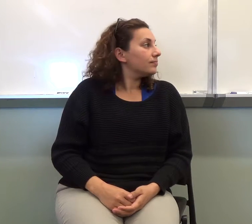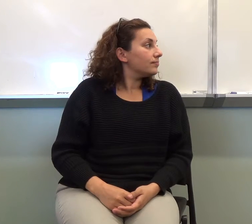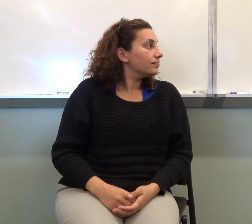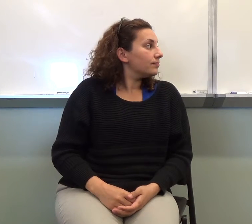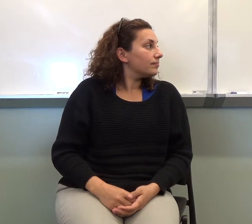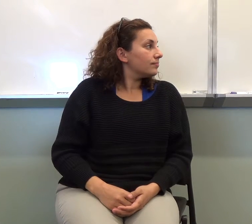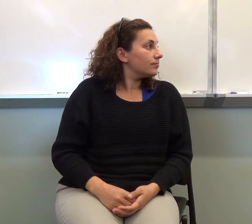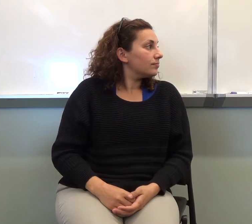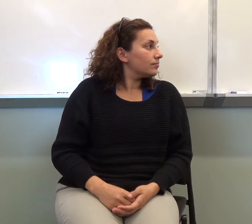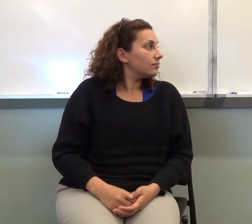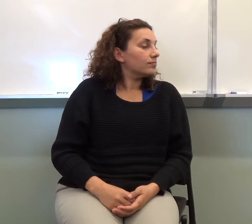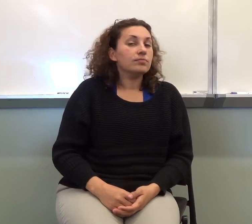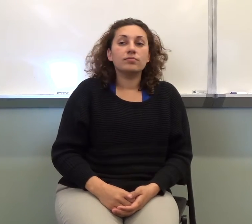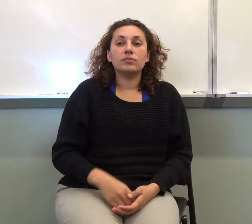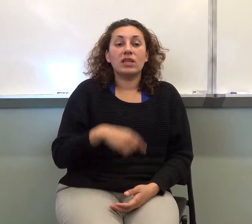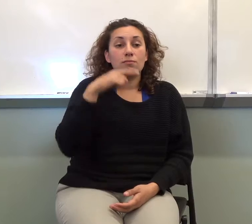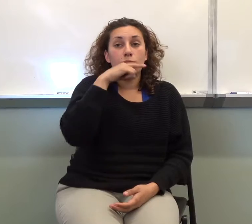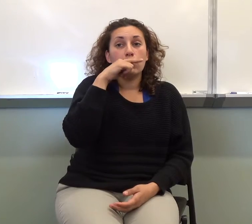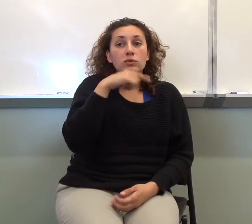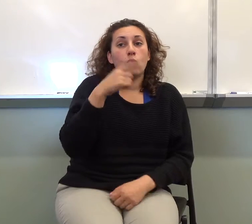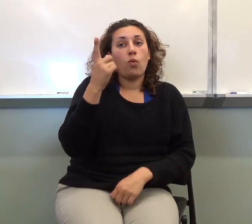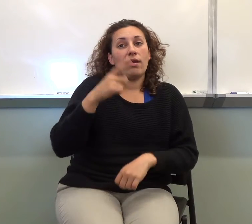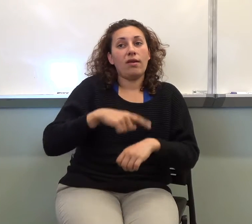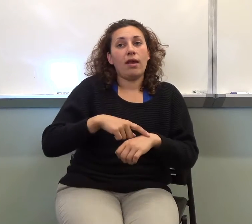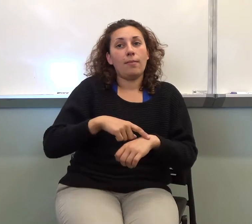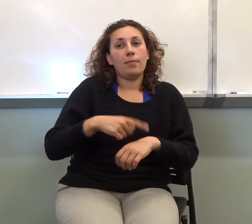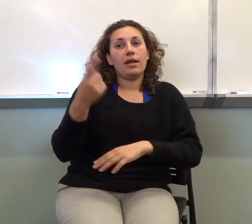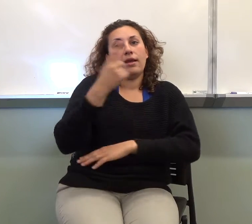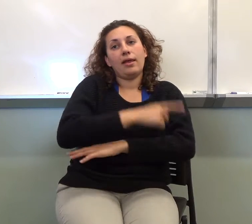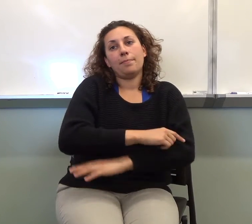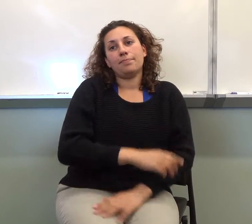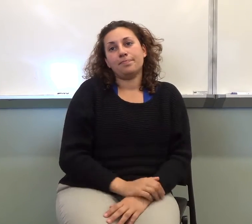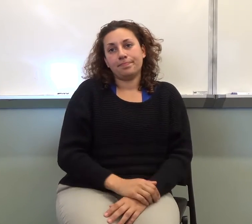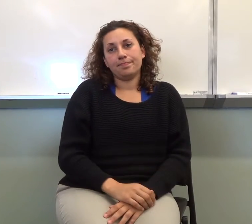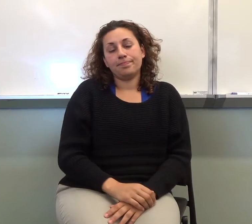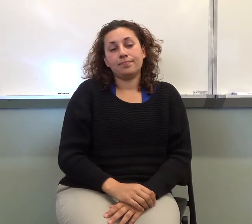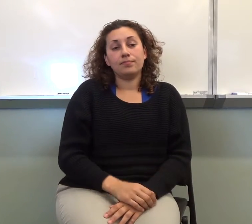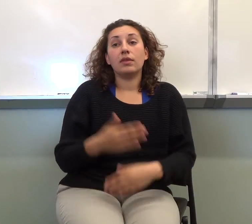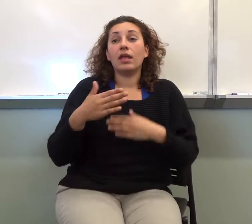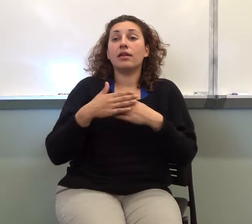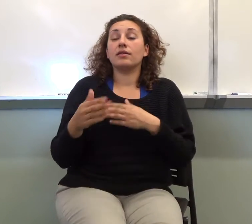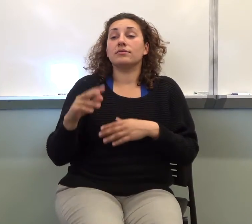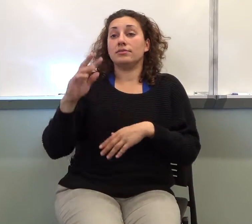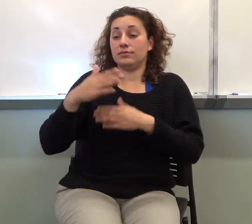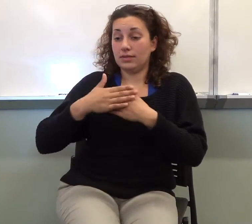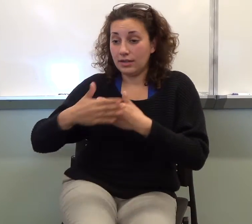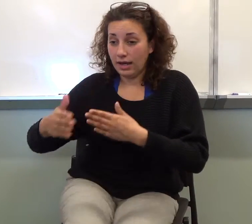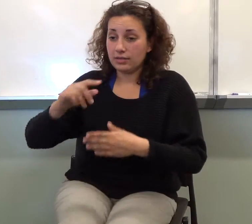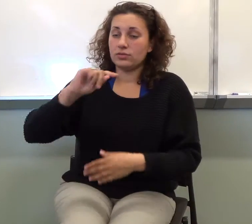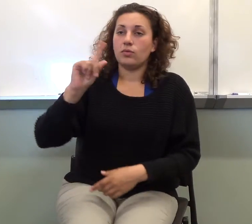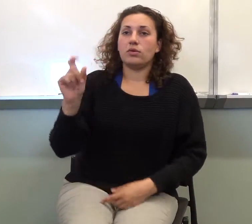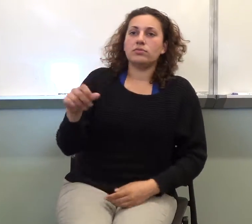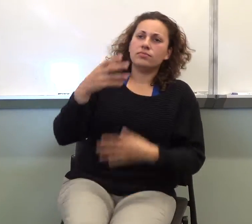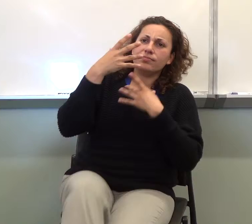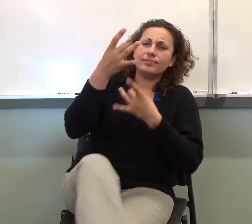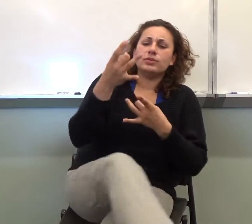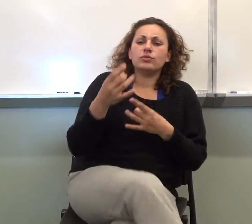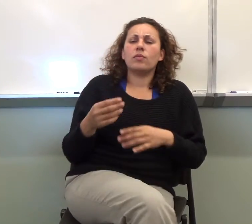Say that they brush once a day. Okay, the next question is, now this is interesting. What is the probability of selecting